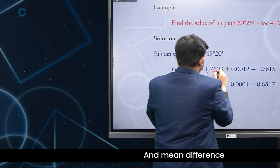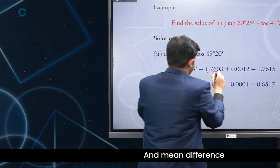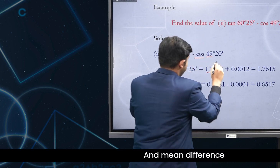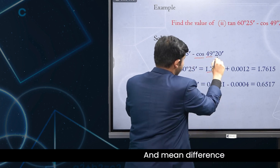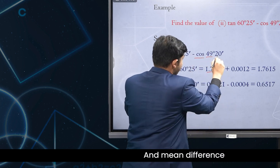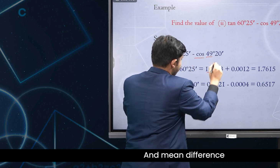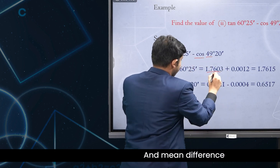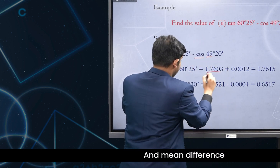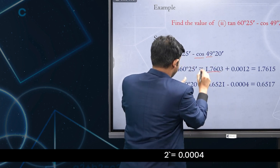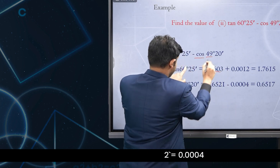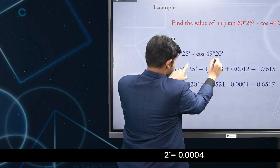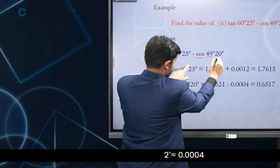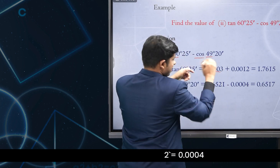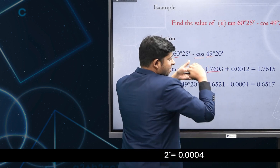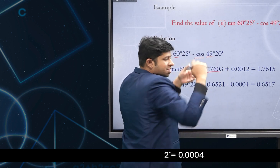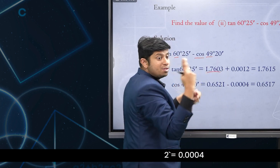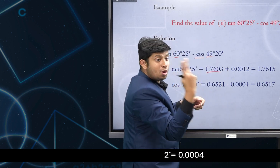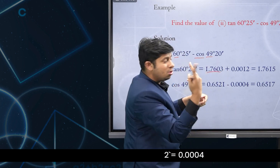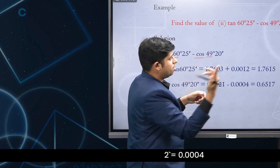And mean difference 2 minutes is equal to